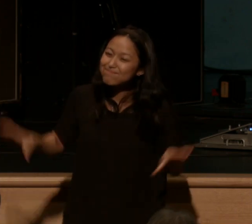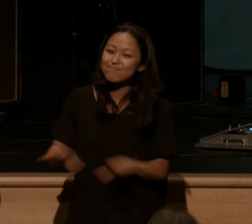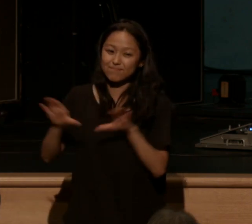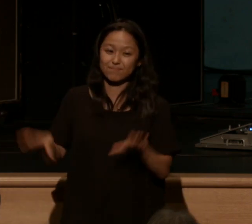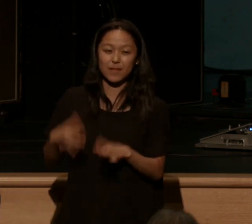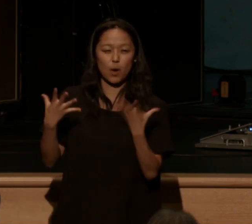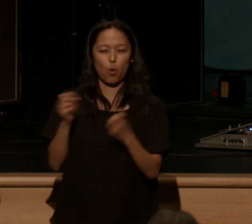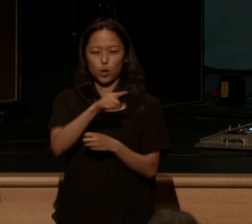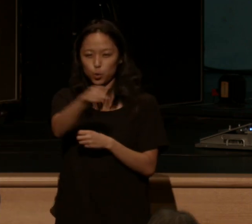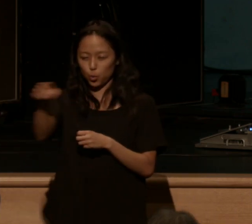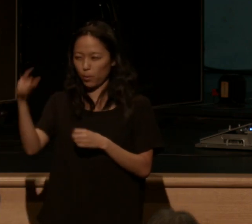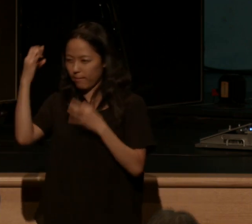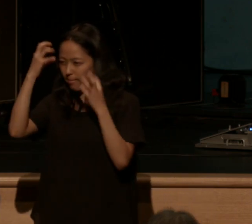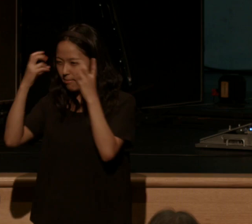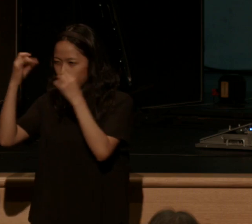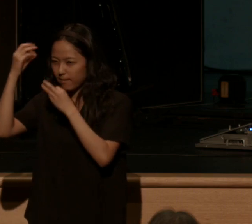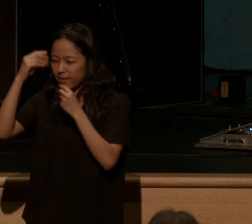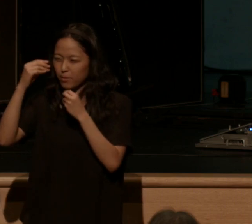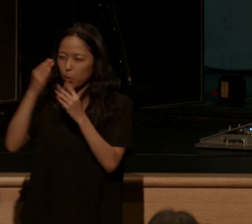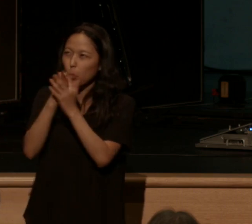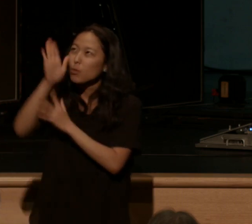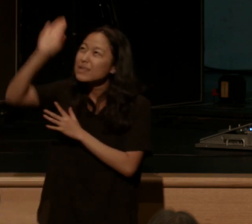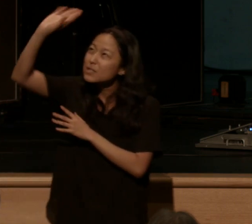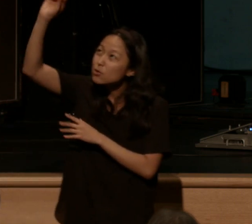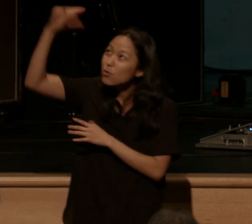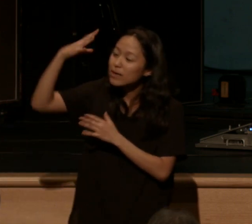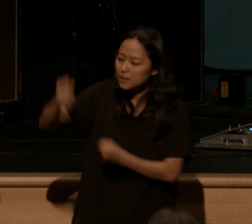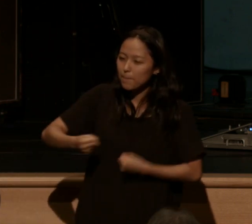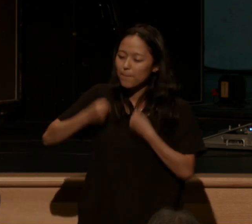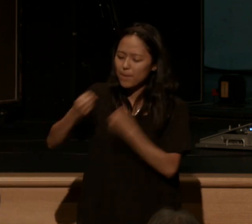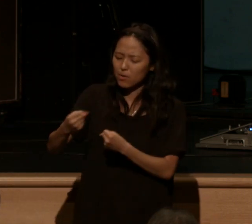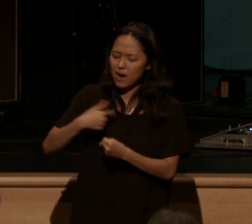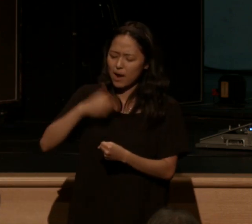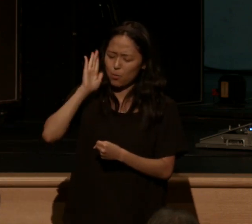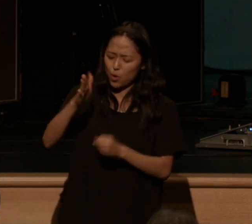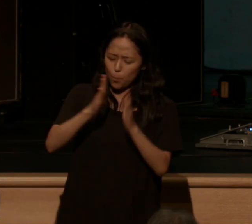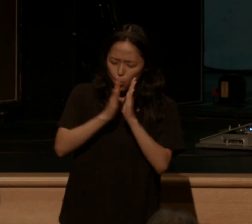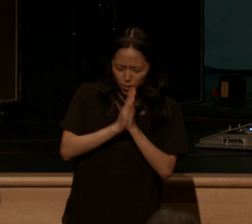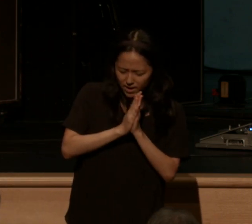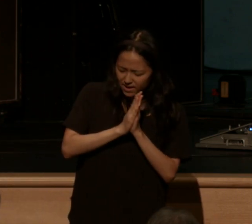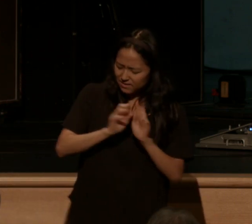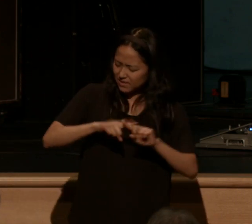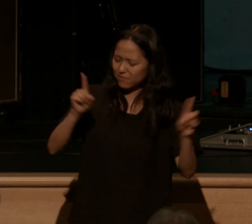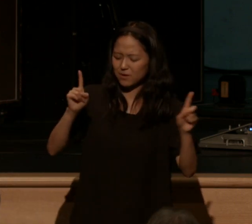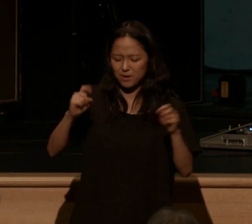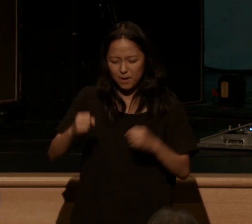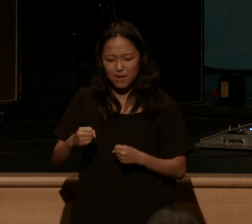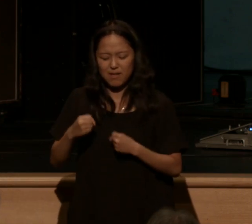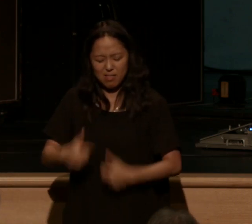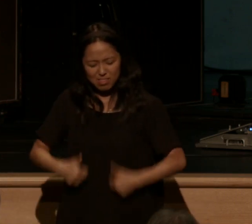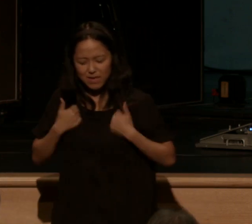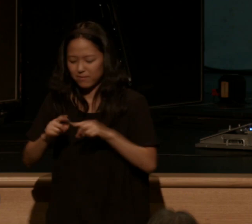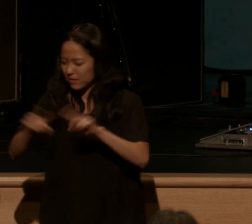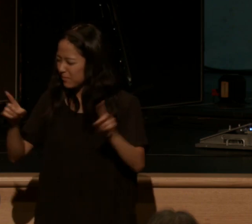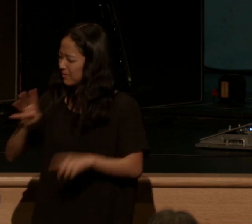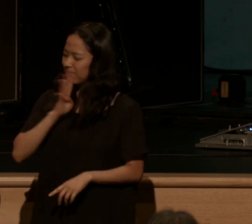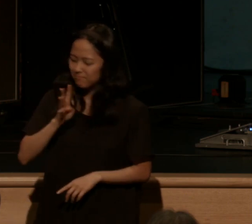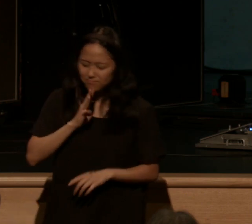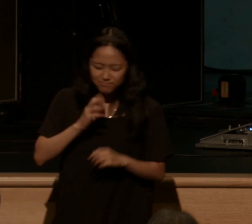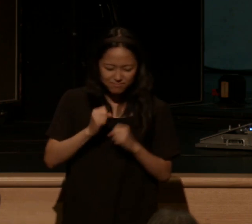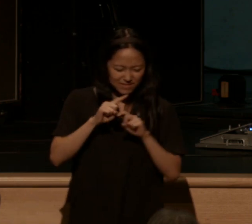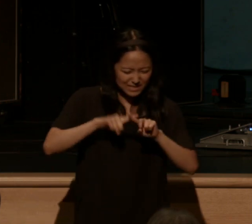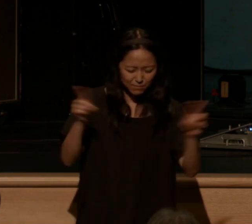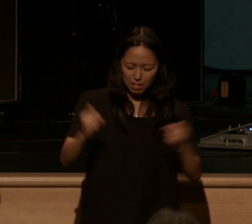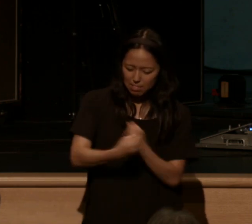all of us to be thinking right now, by God's grace and power, I will pray differently, I will live differently, I will speak differently, I will love